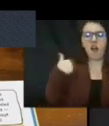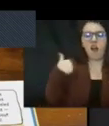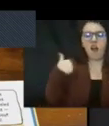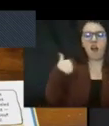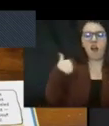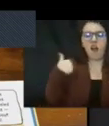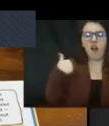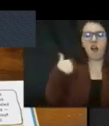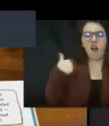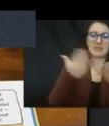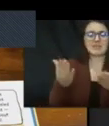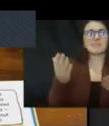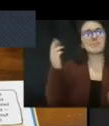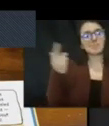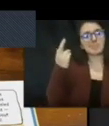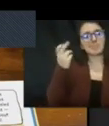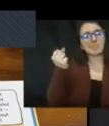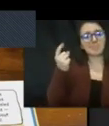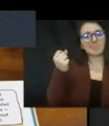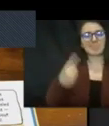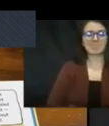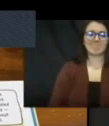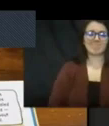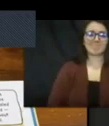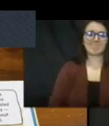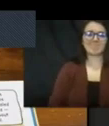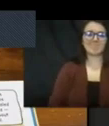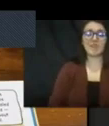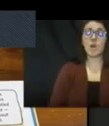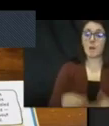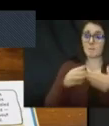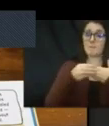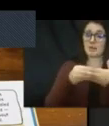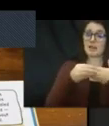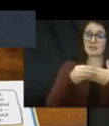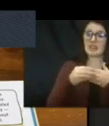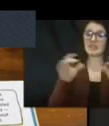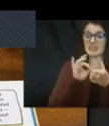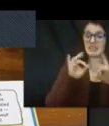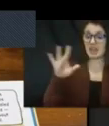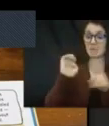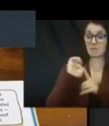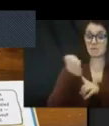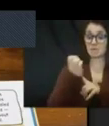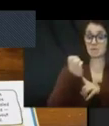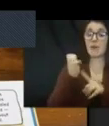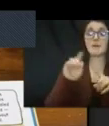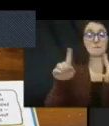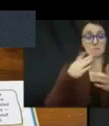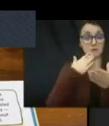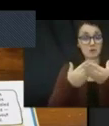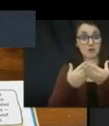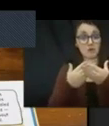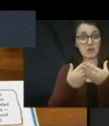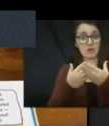things. Single-use plastics are harmful to the environment, but there are many good uses for other plastics. They are used